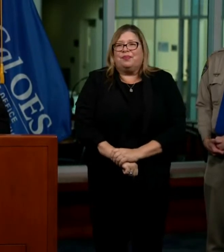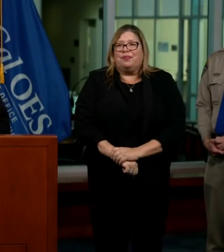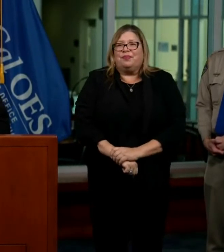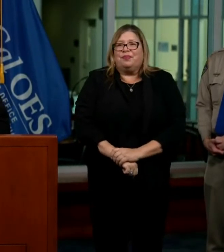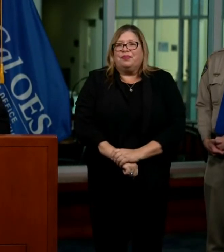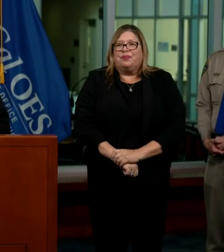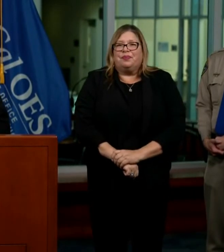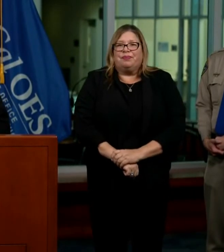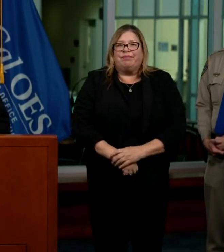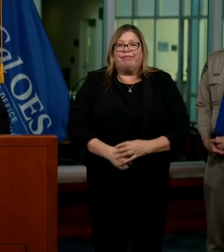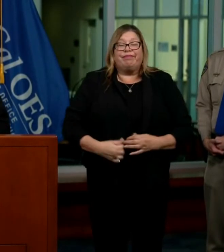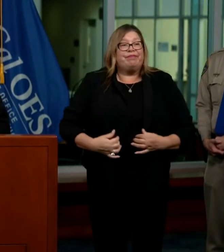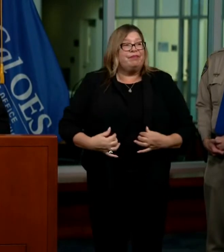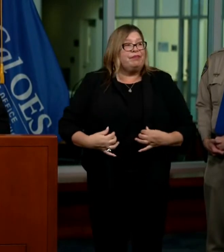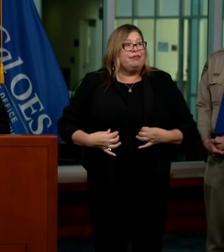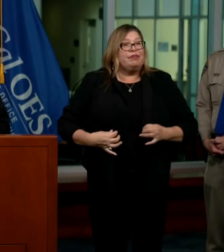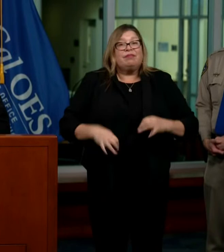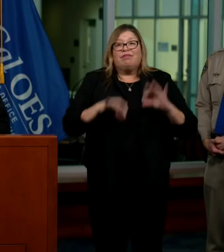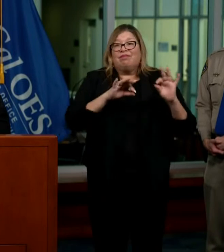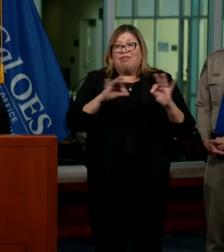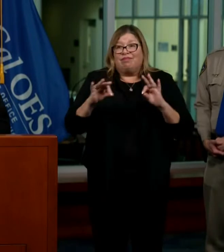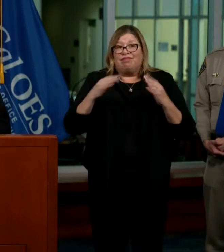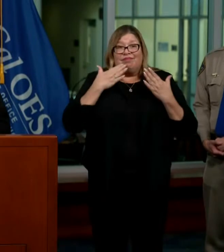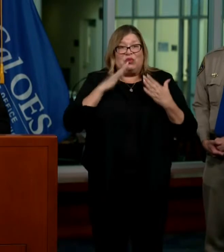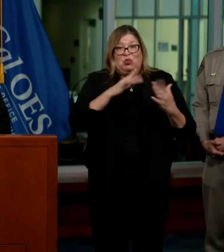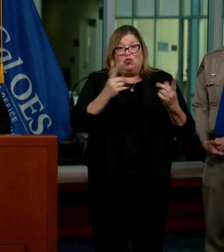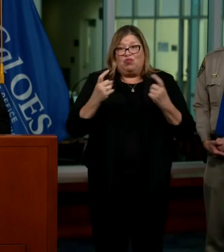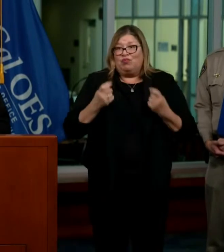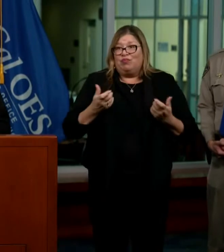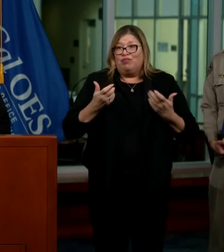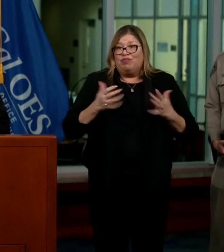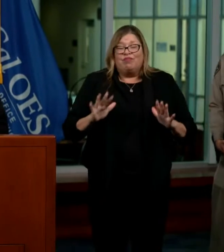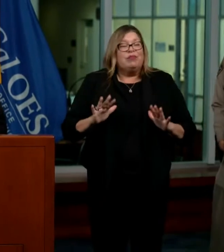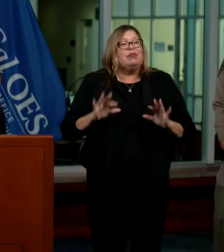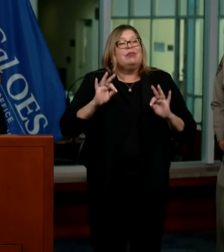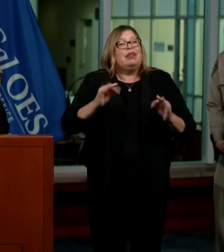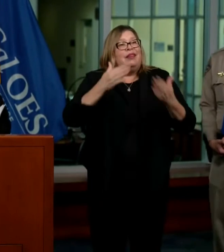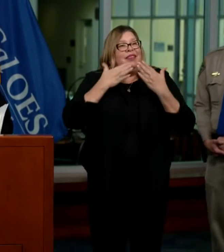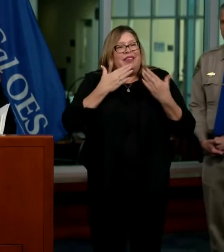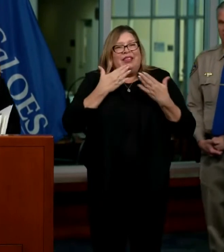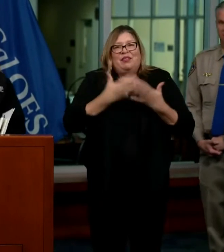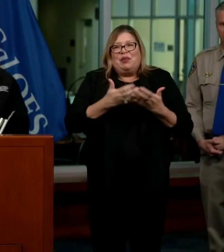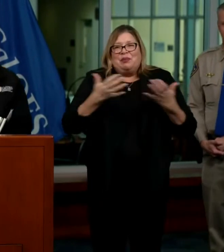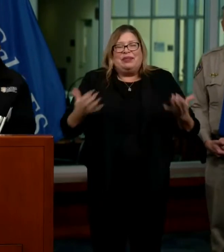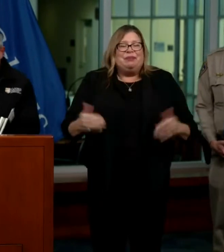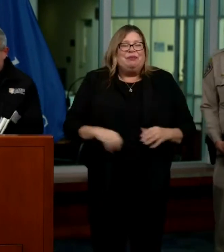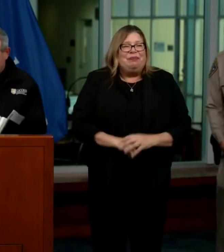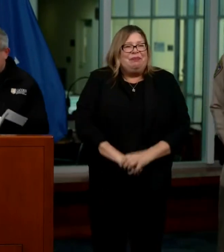All right, thanks everyone. All right, thank you all very much.